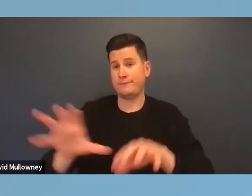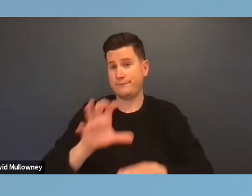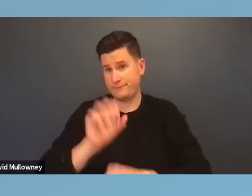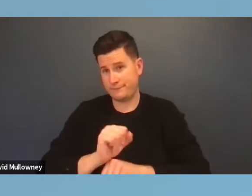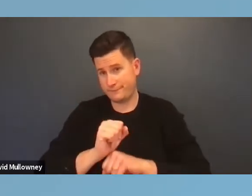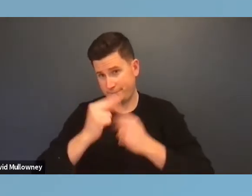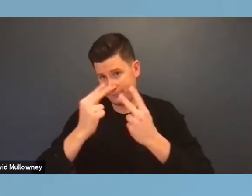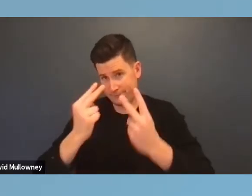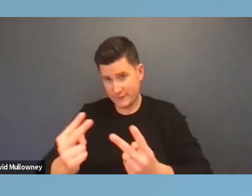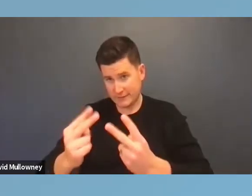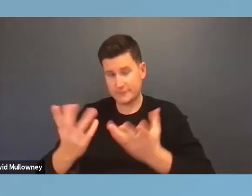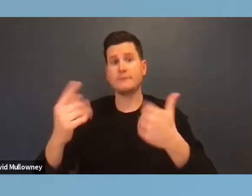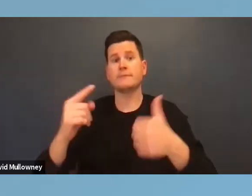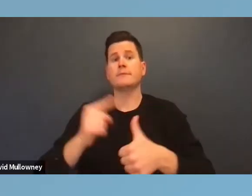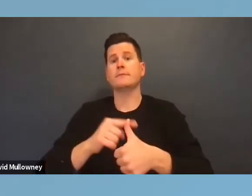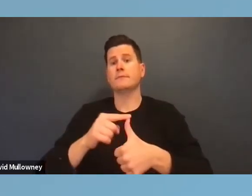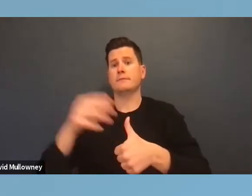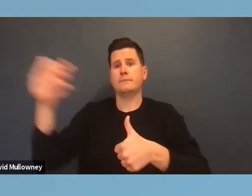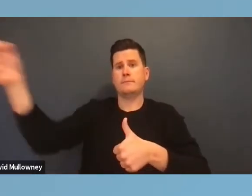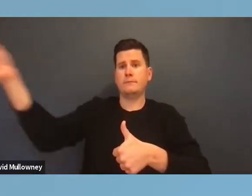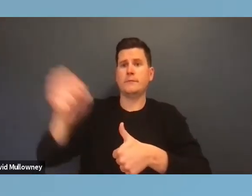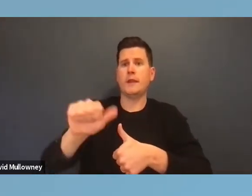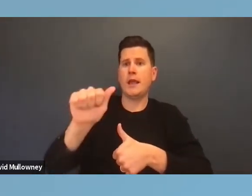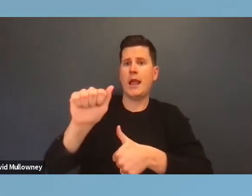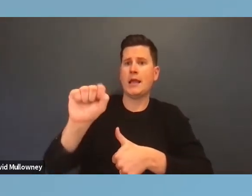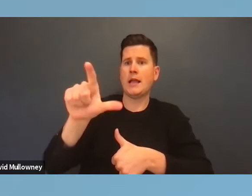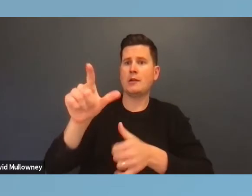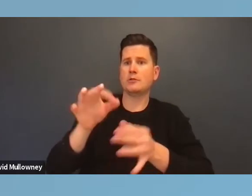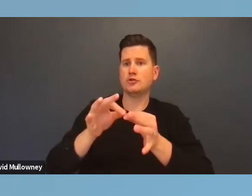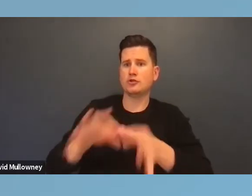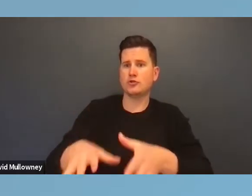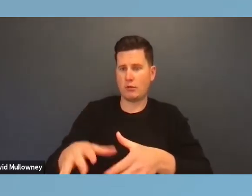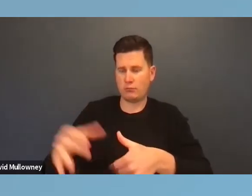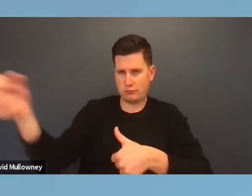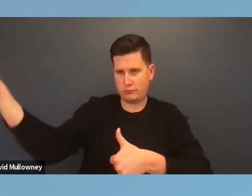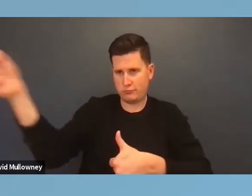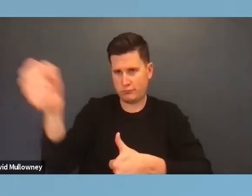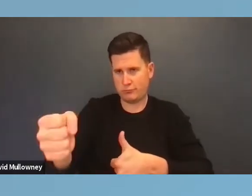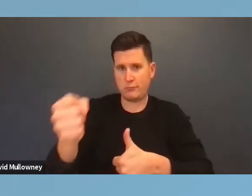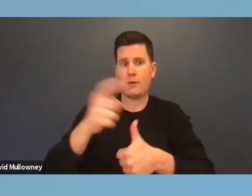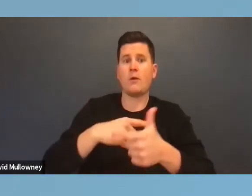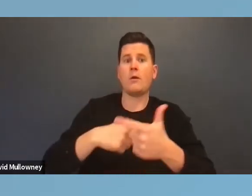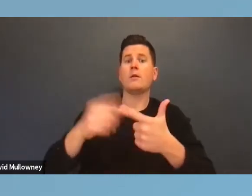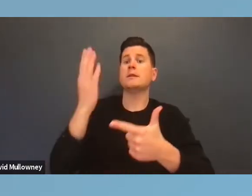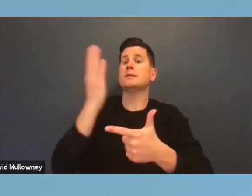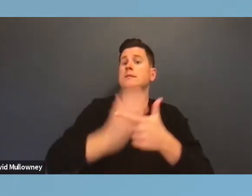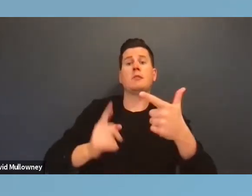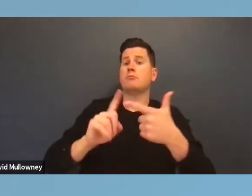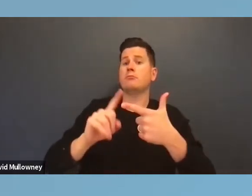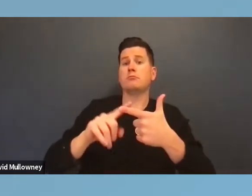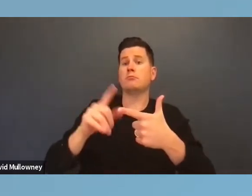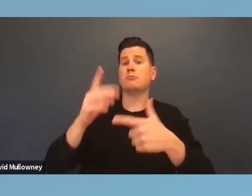Our preferred accommodation for appointments. We may request an ASL interpreter.